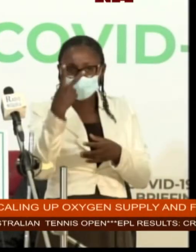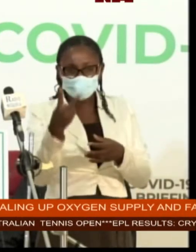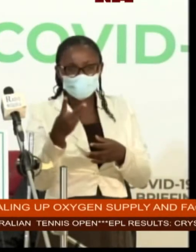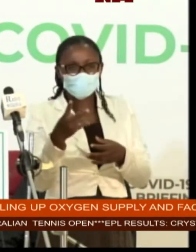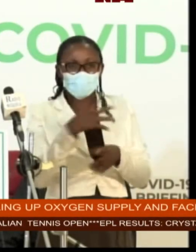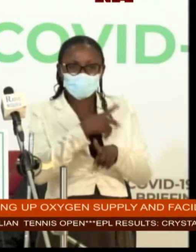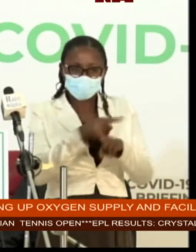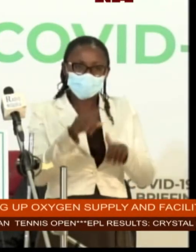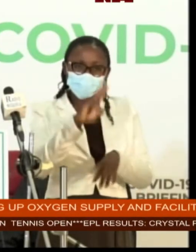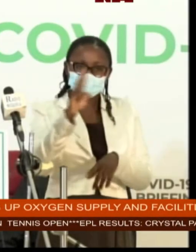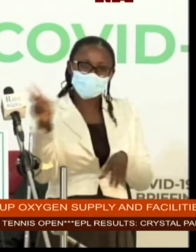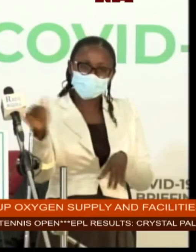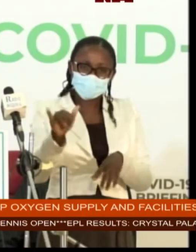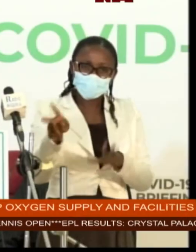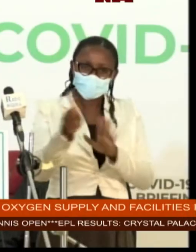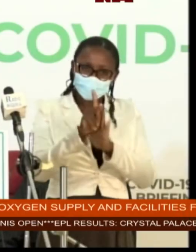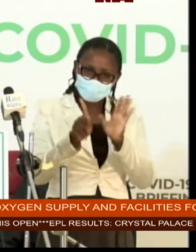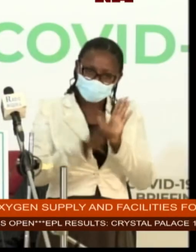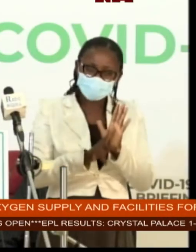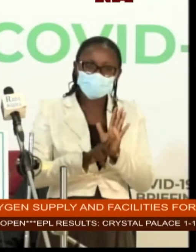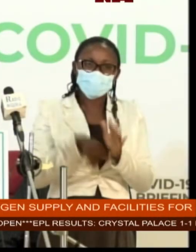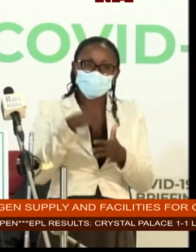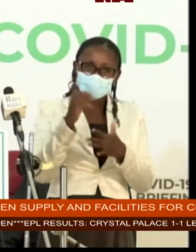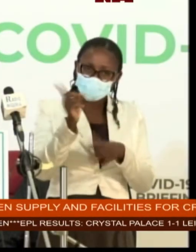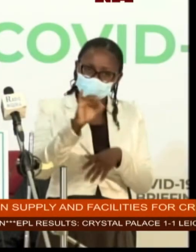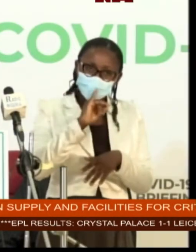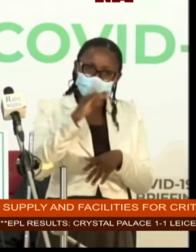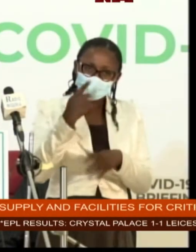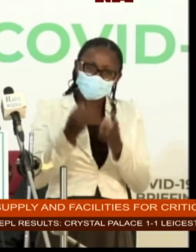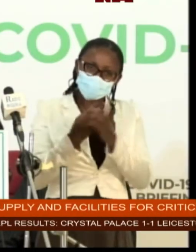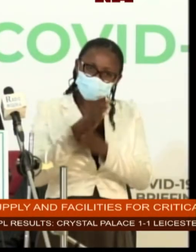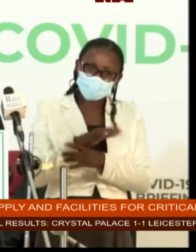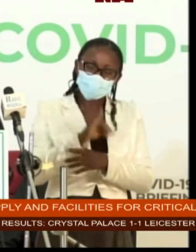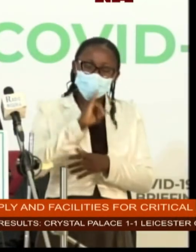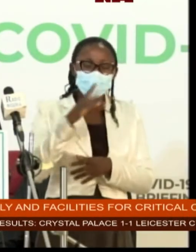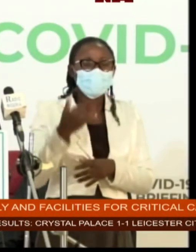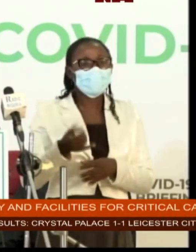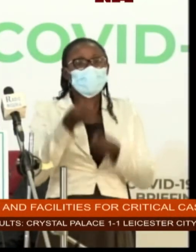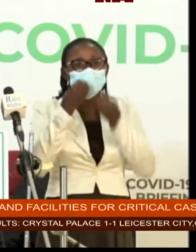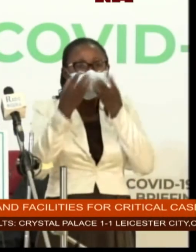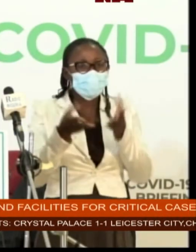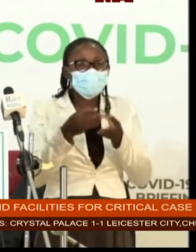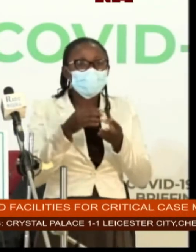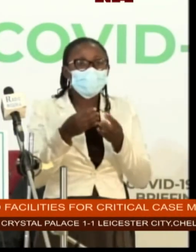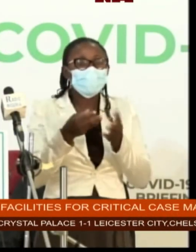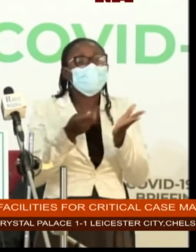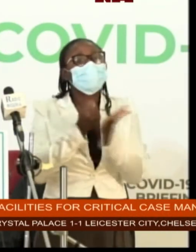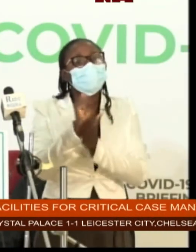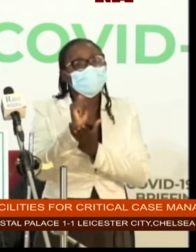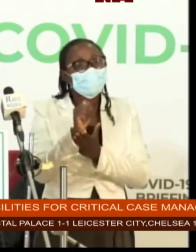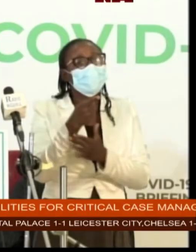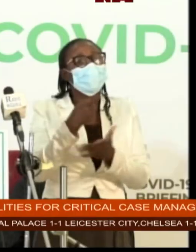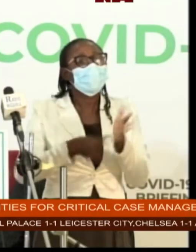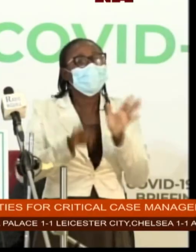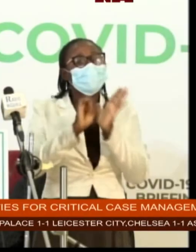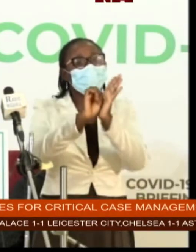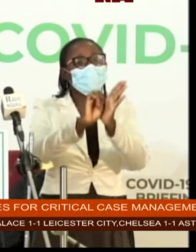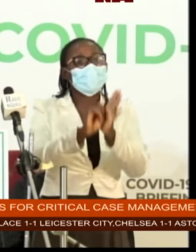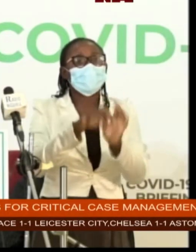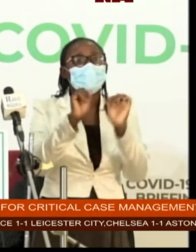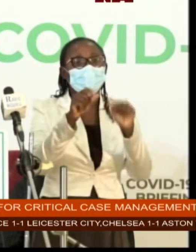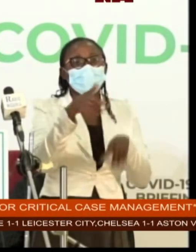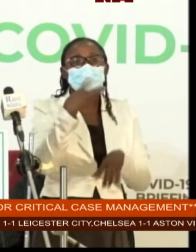same principle. What's the source? Is information credible? What evidence is out